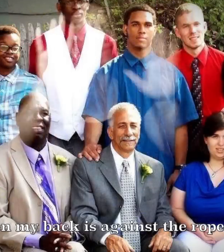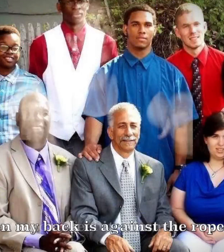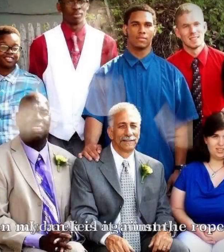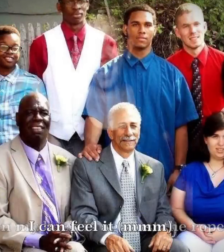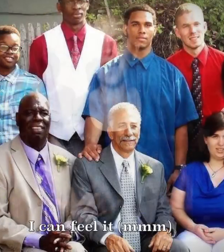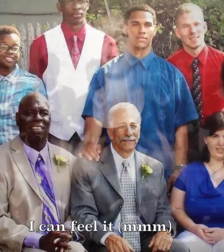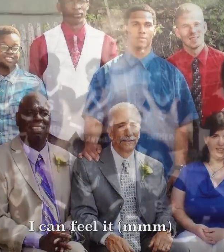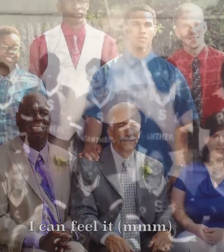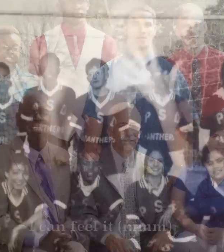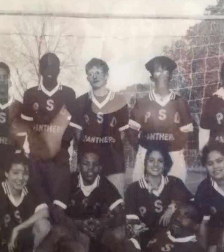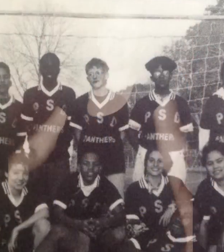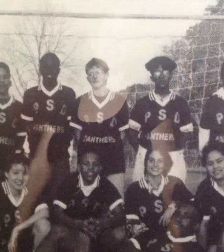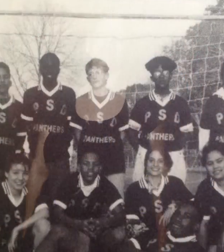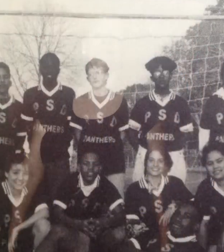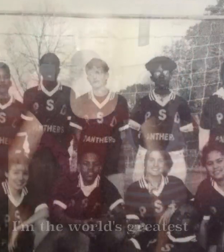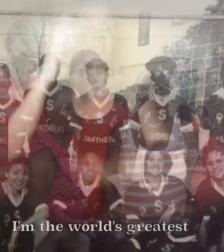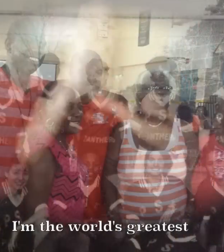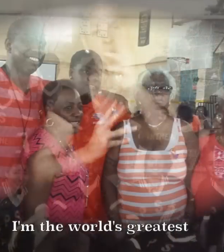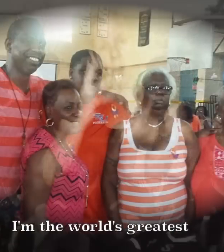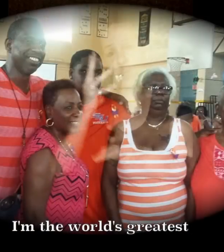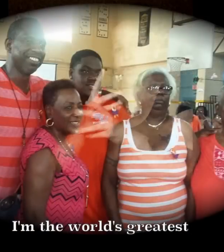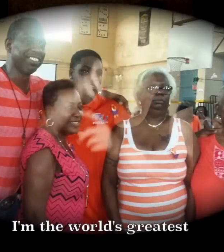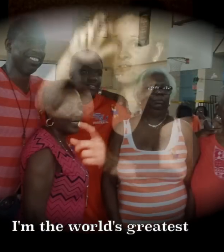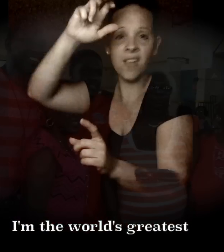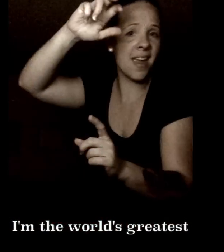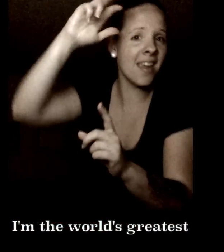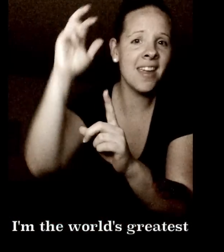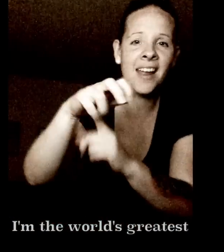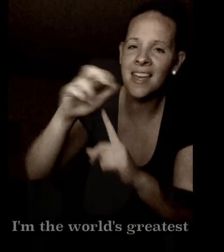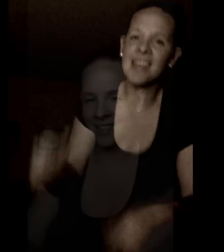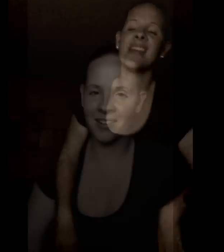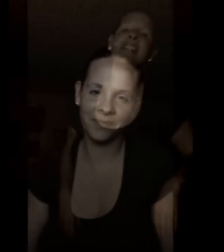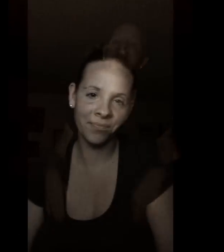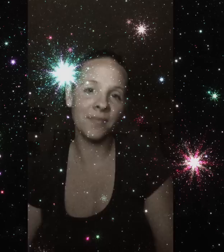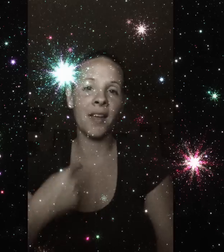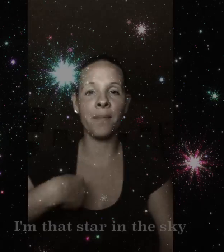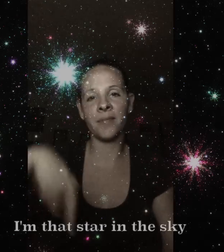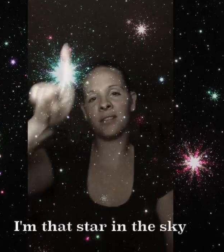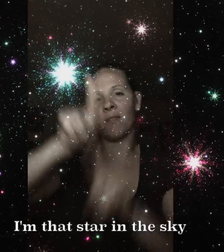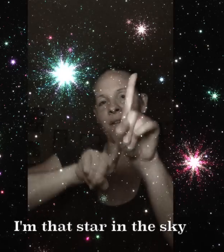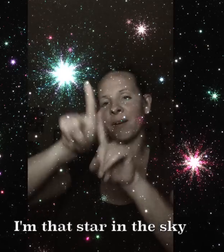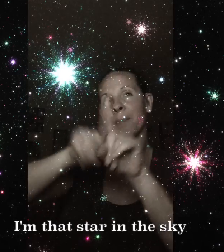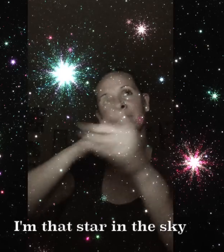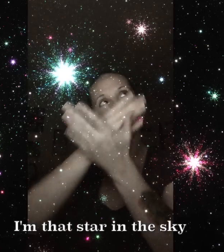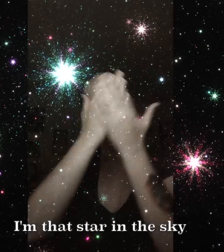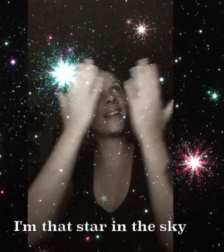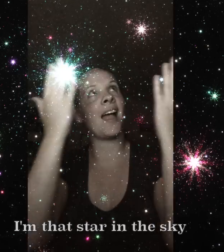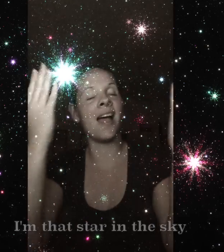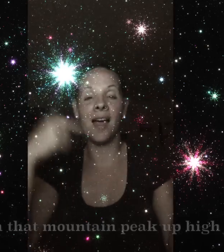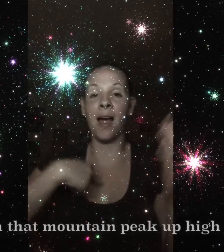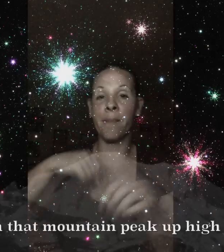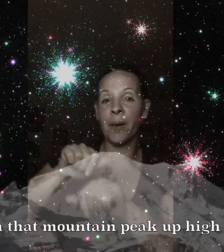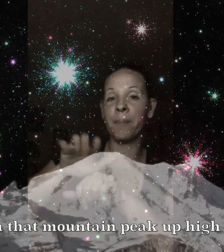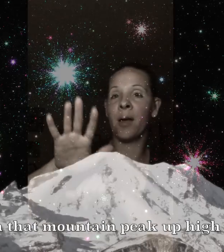my I can. I can feel it. Feel it. I'm the world's greatest. Whoa. I'm that star up in the sky.